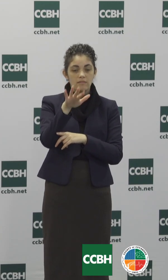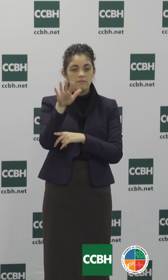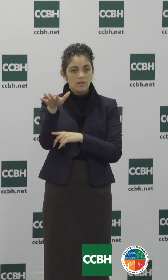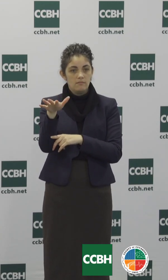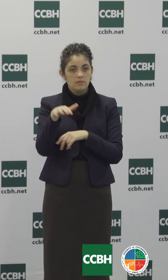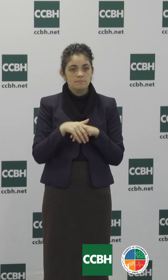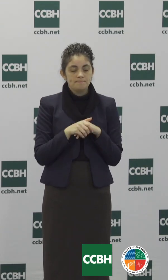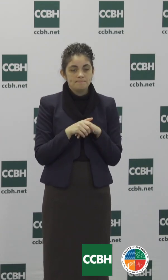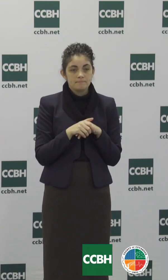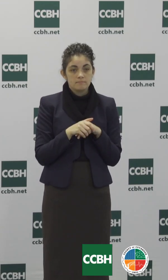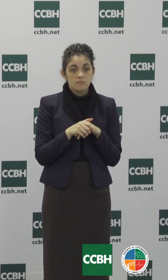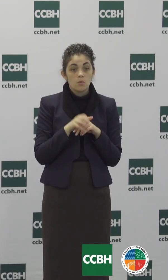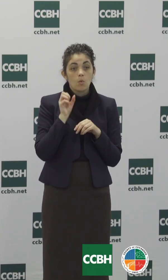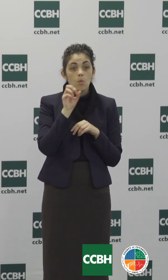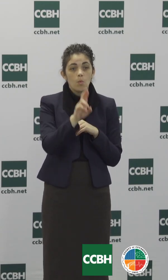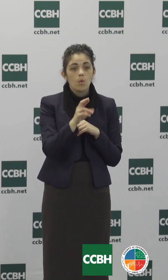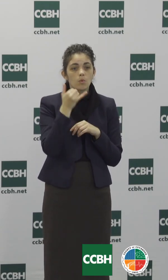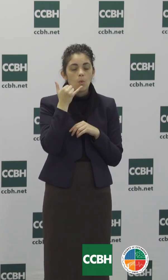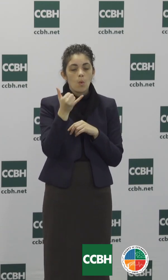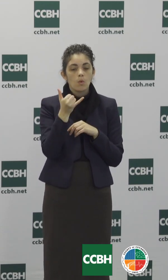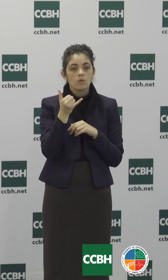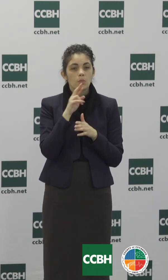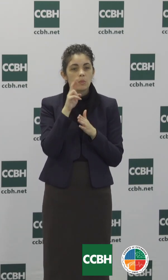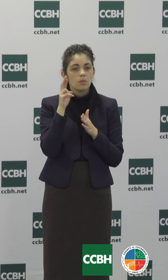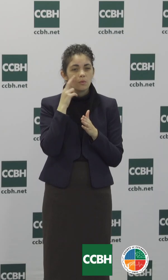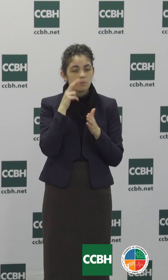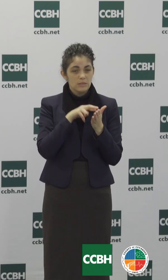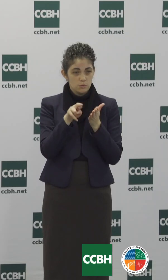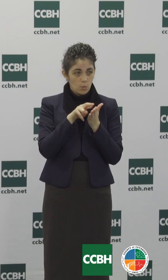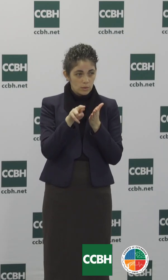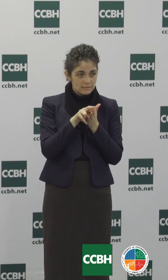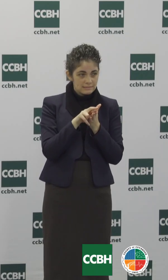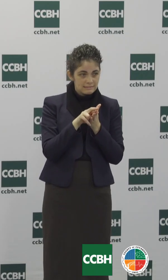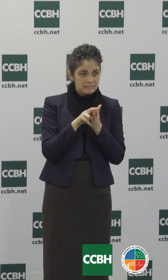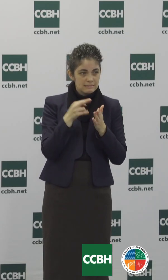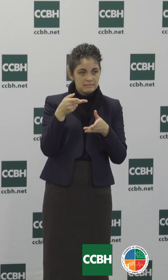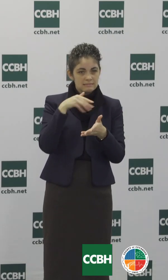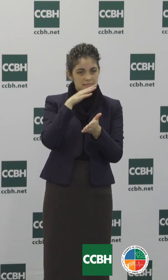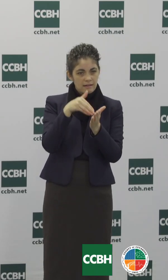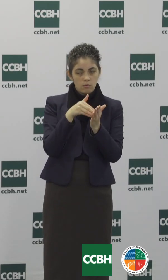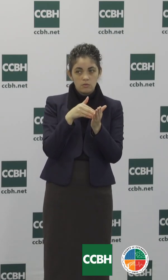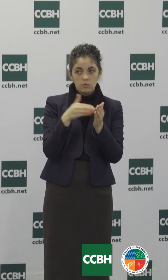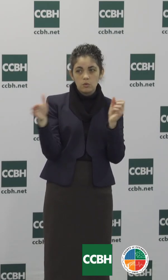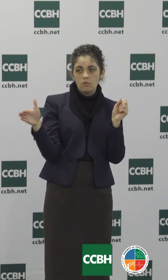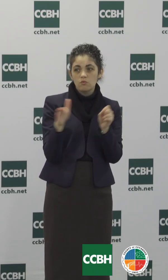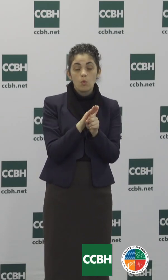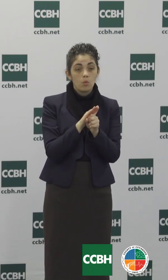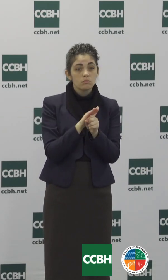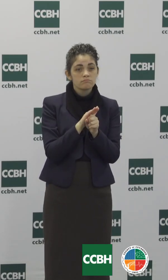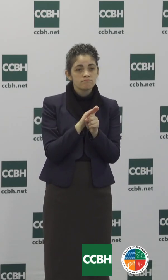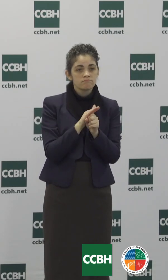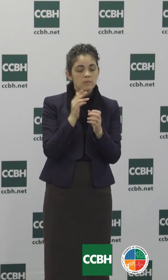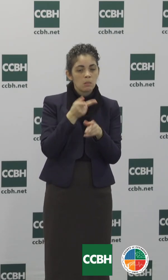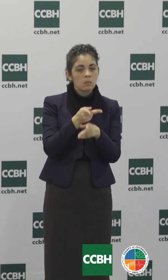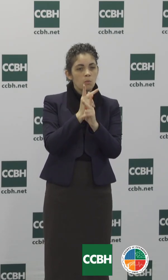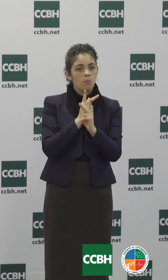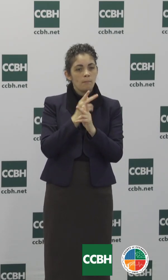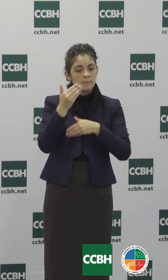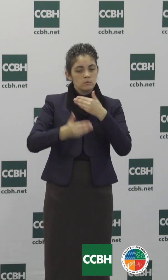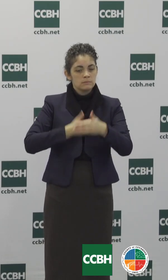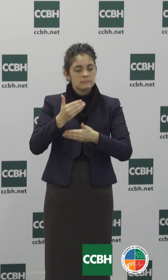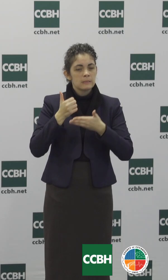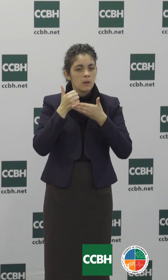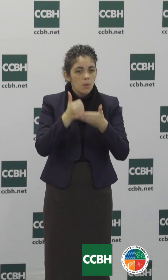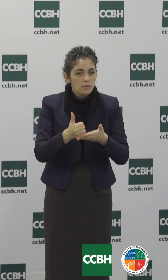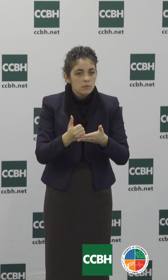800-659-2955, or you can call our Resource Center. If you call the Resource Center, we can help you with the entire loan process.